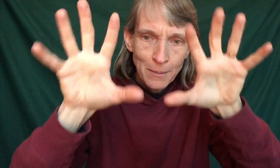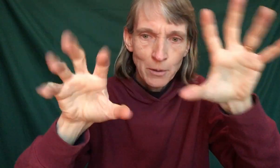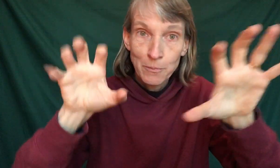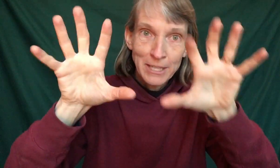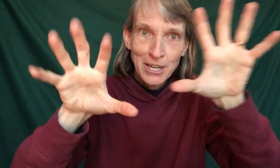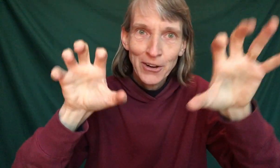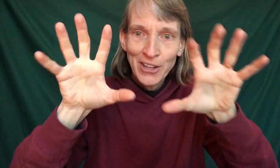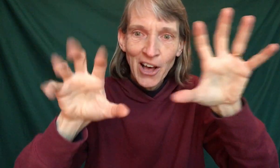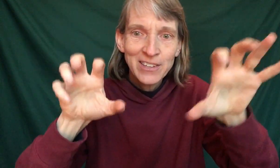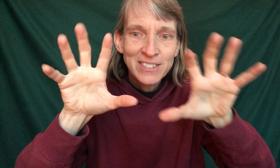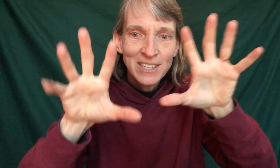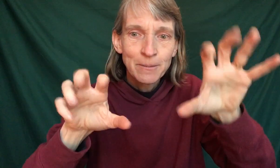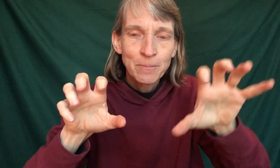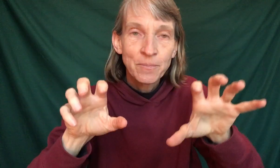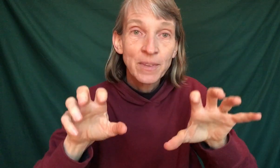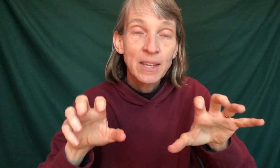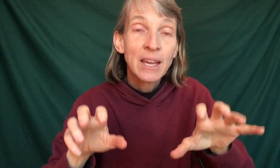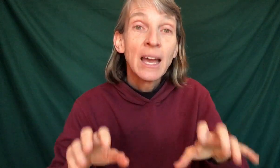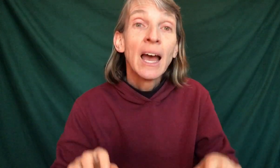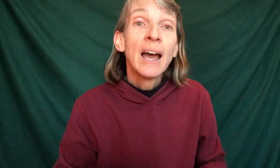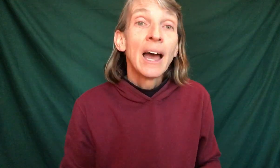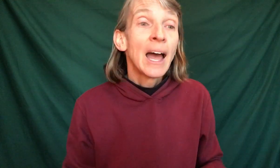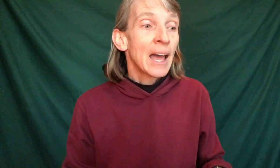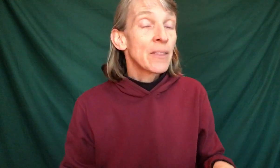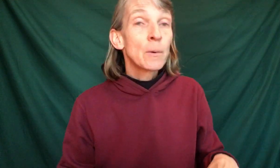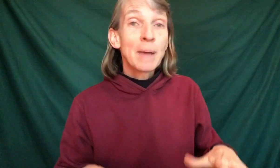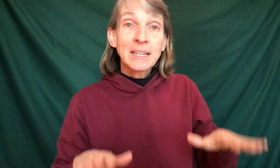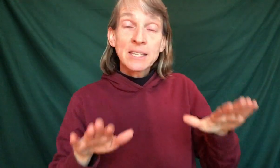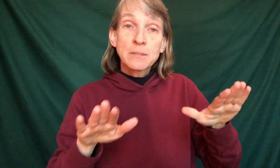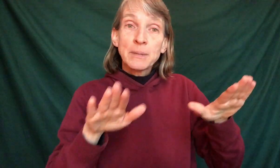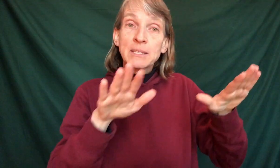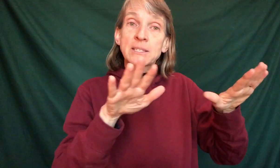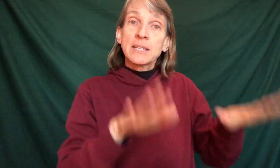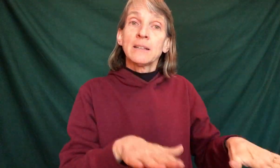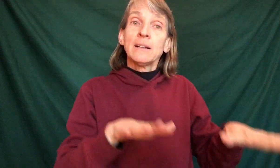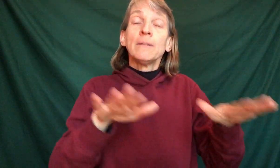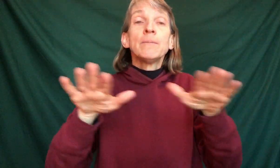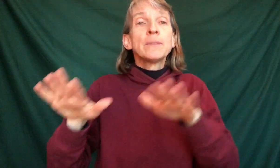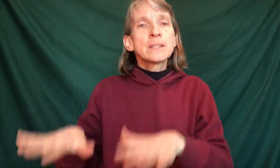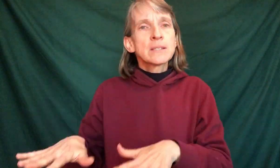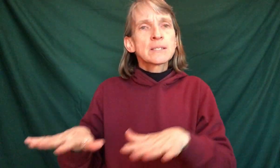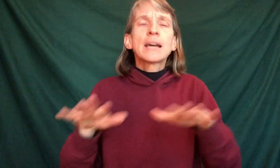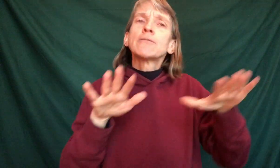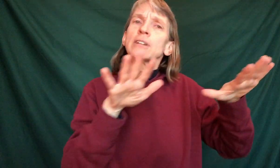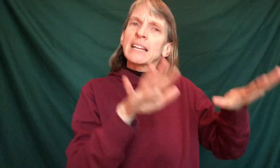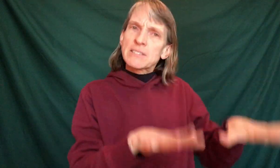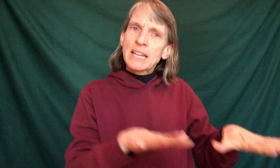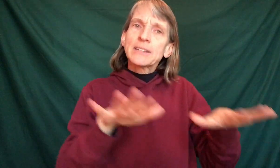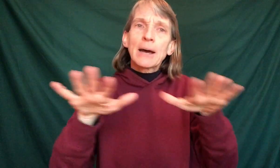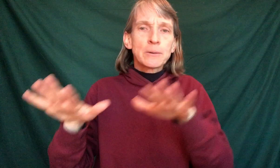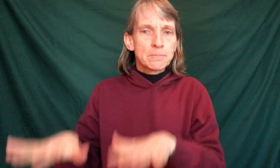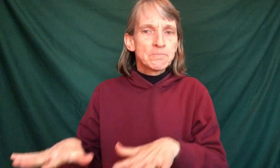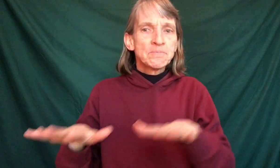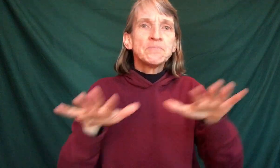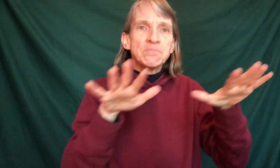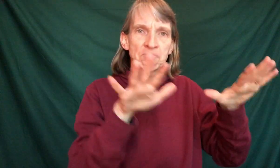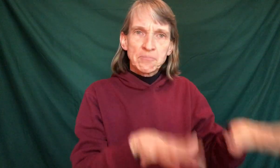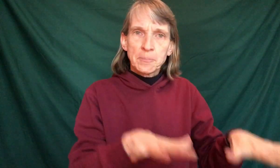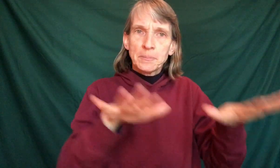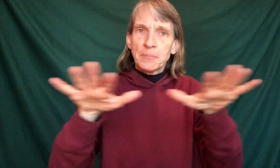somebody with my scary claws. And then when Max says be still, this is a sign for like settle down.